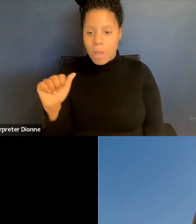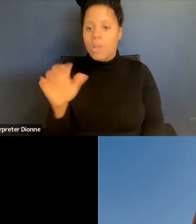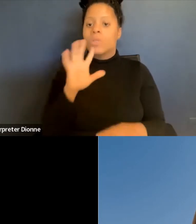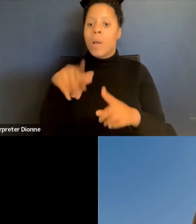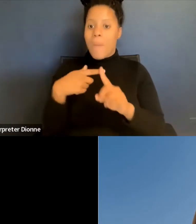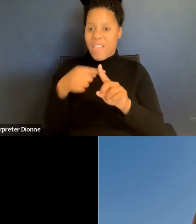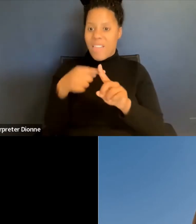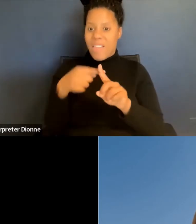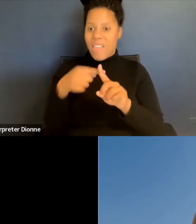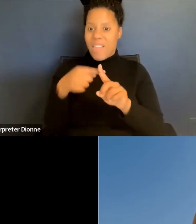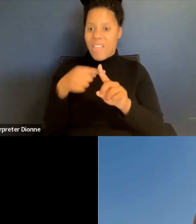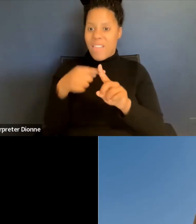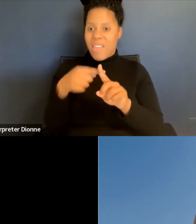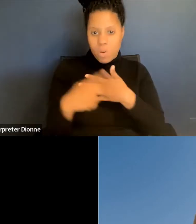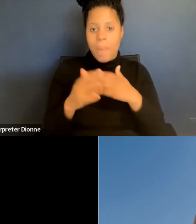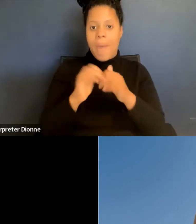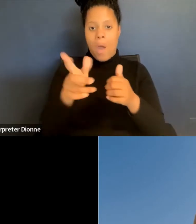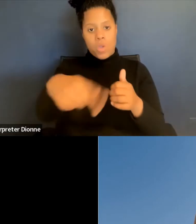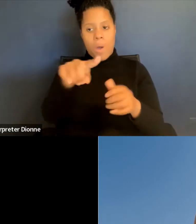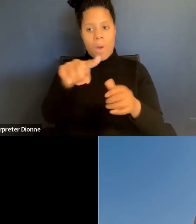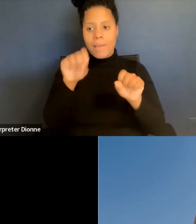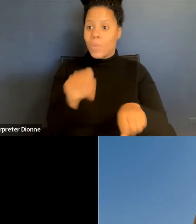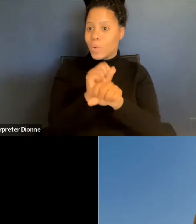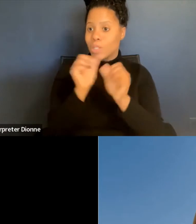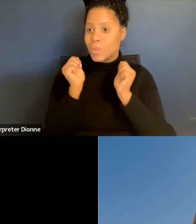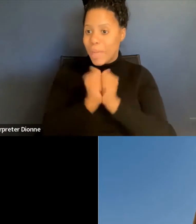together. Michelle?